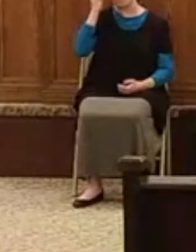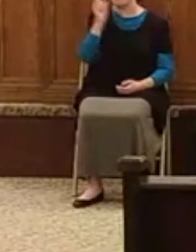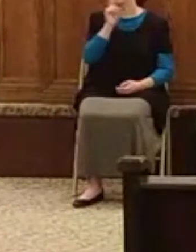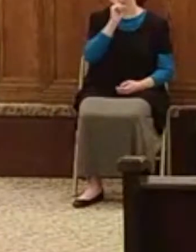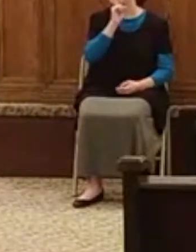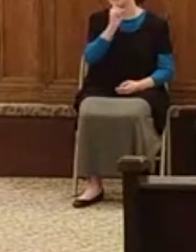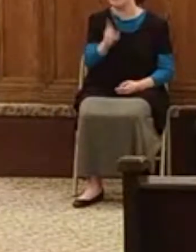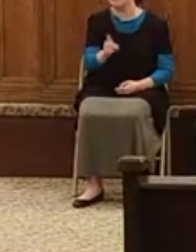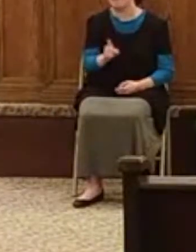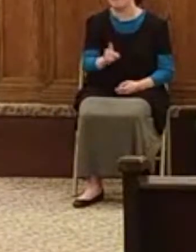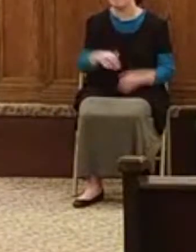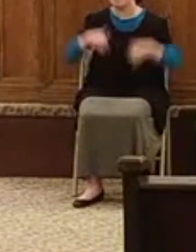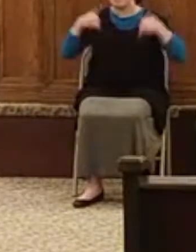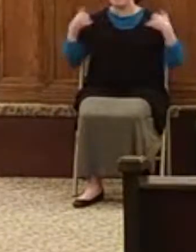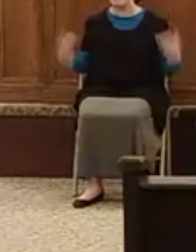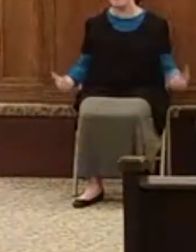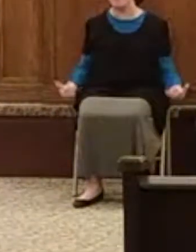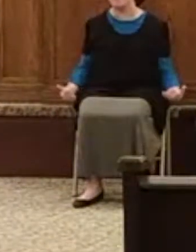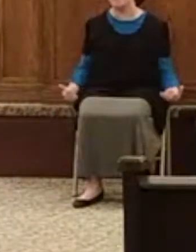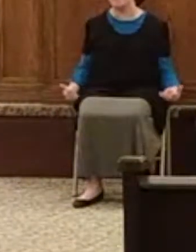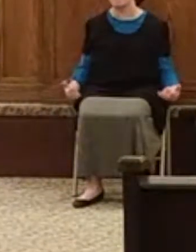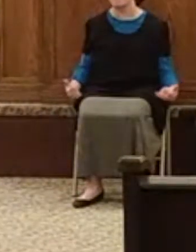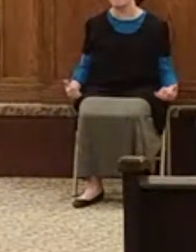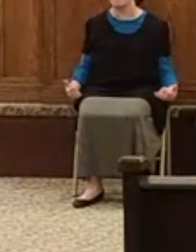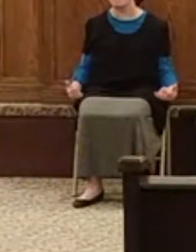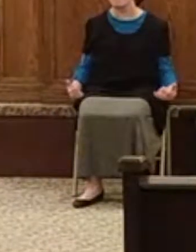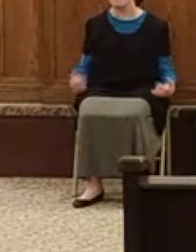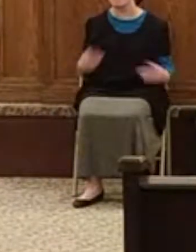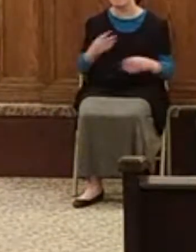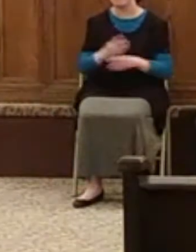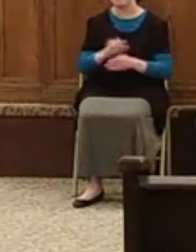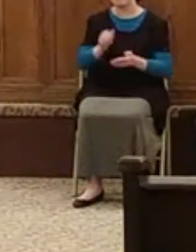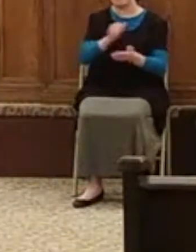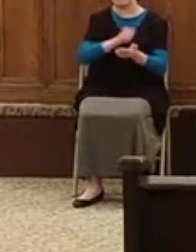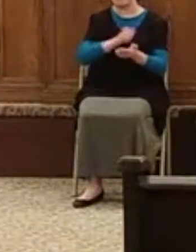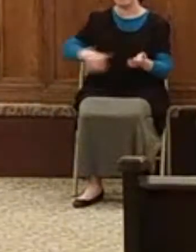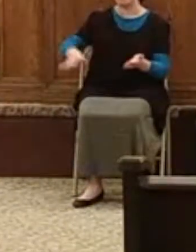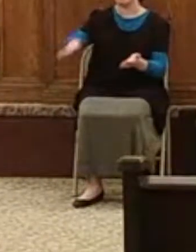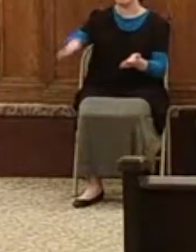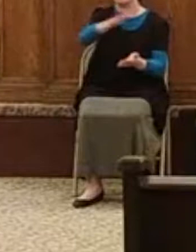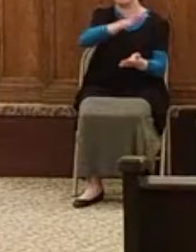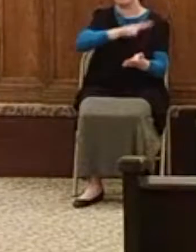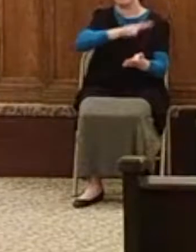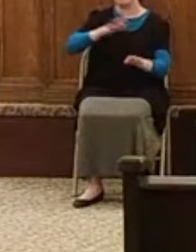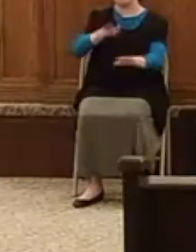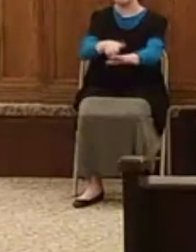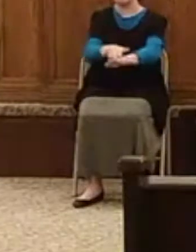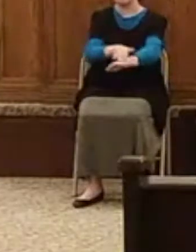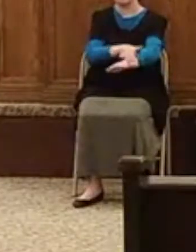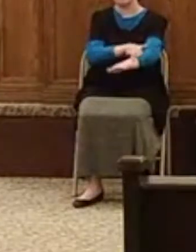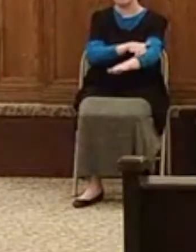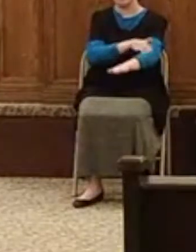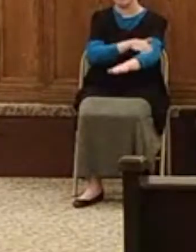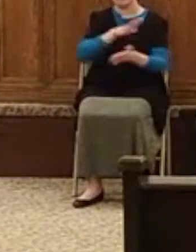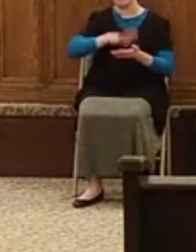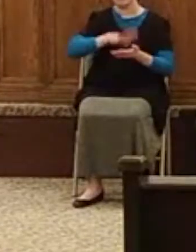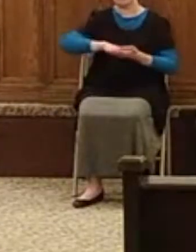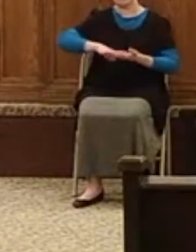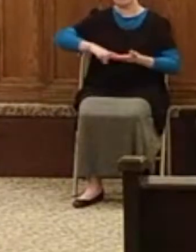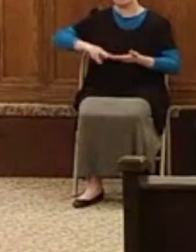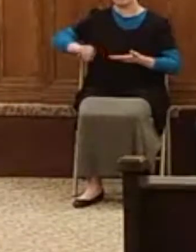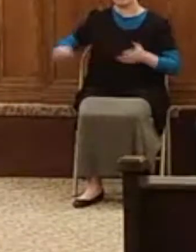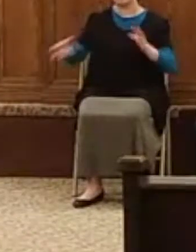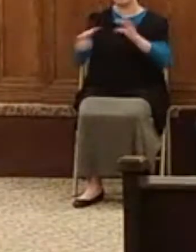of the truth. We are now contending with an atmosphere that is slowly removing